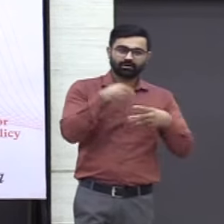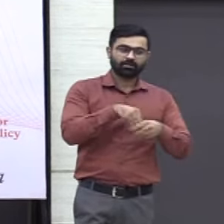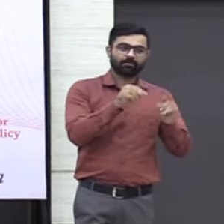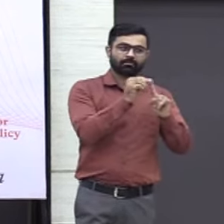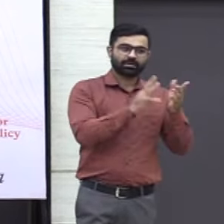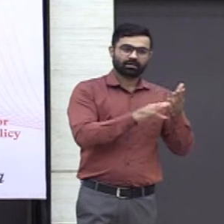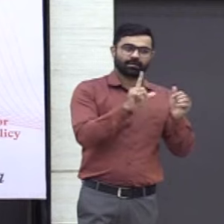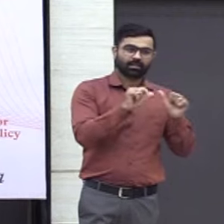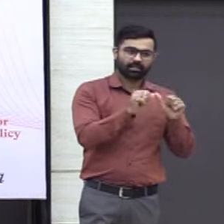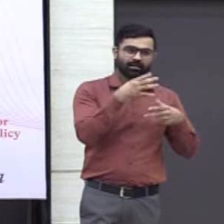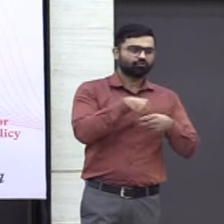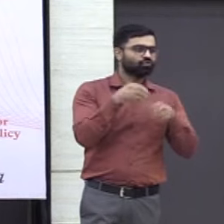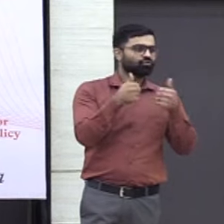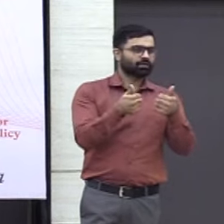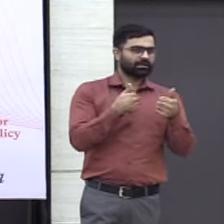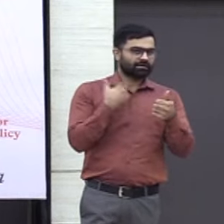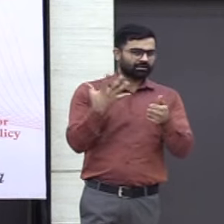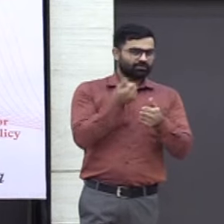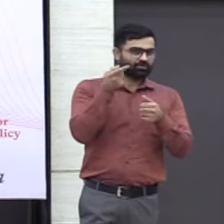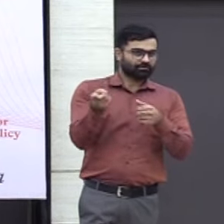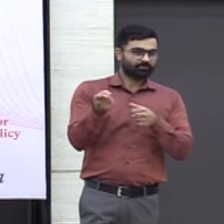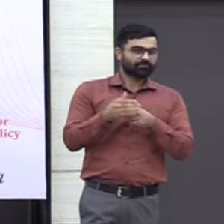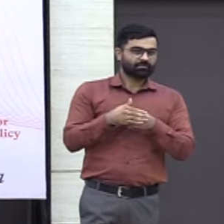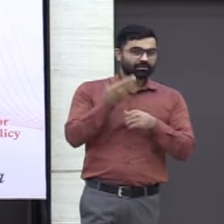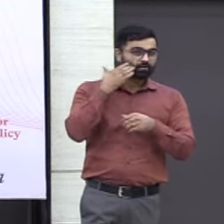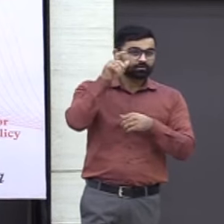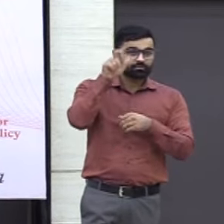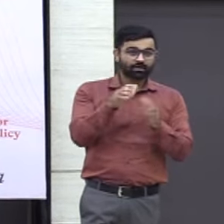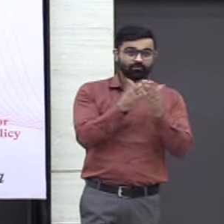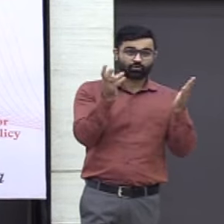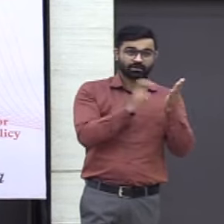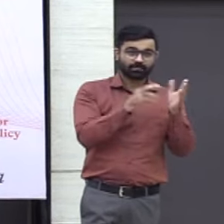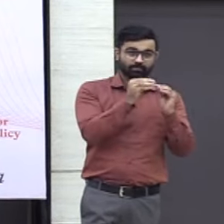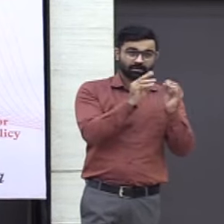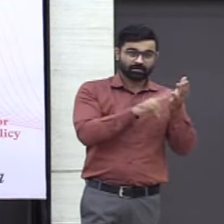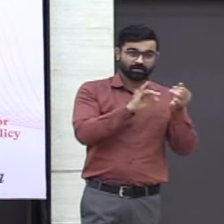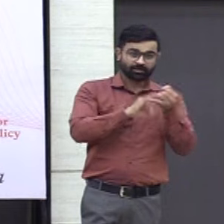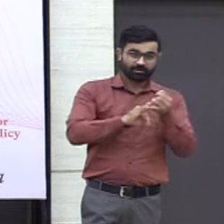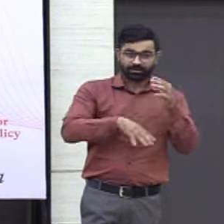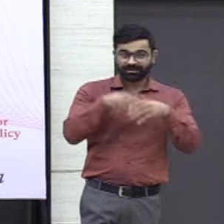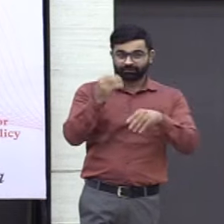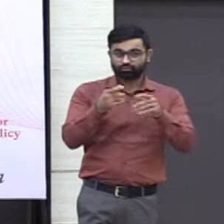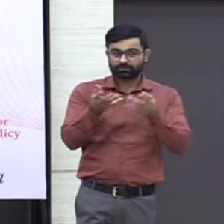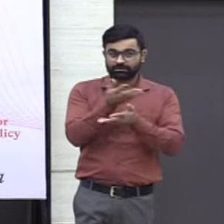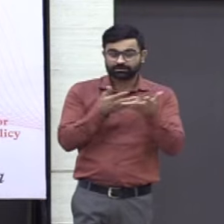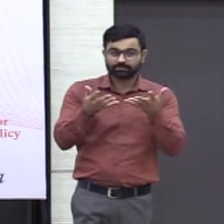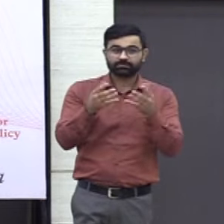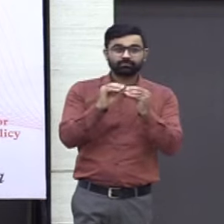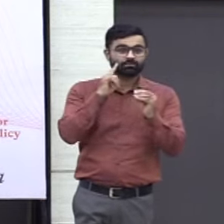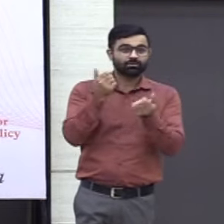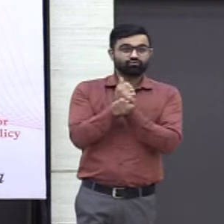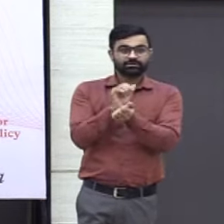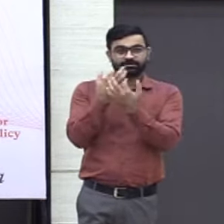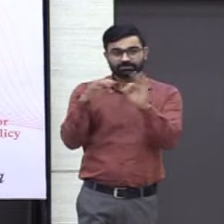PMLA. But the good part, what I find herein, sir, that when the person is booked under BNS, he gets out of the stringent bail condition of